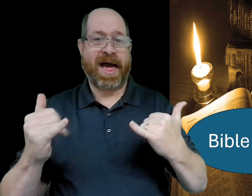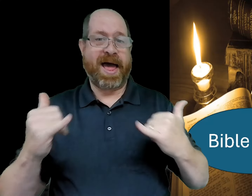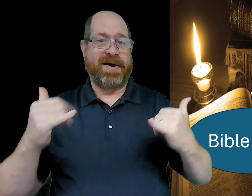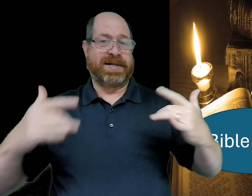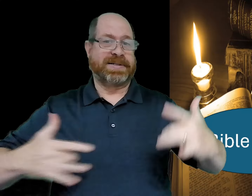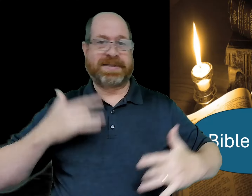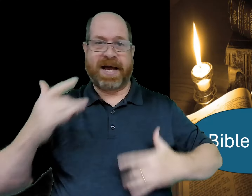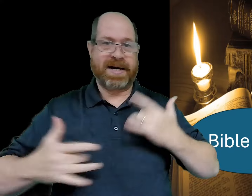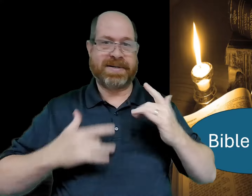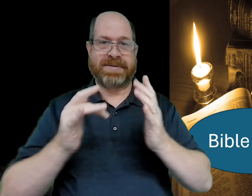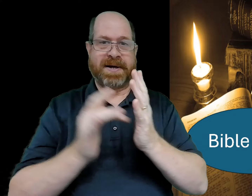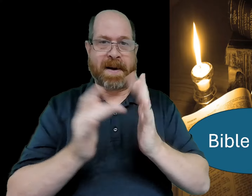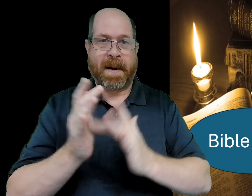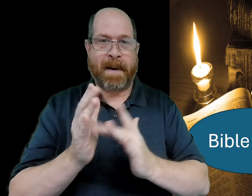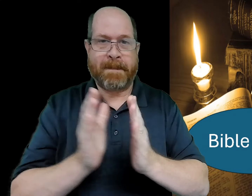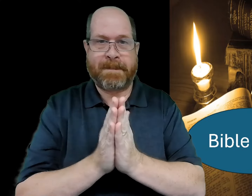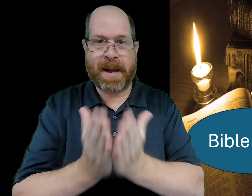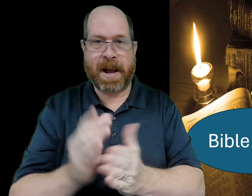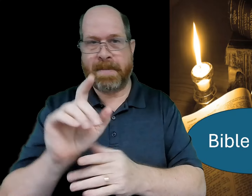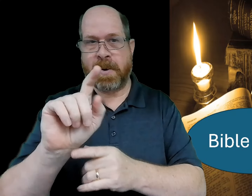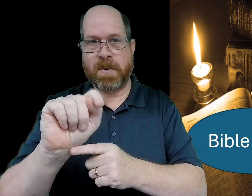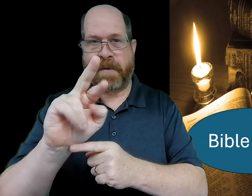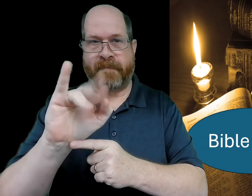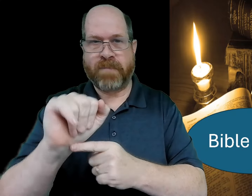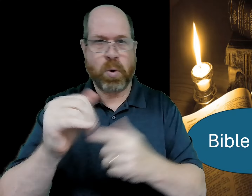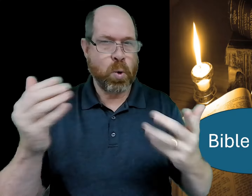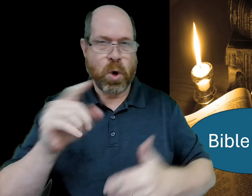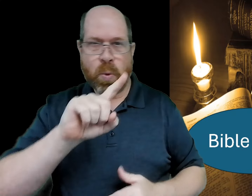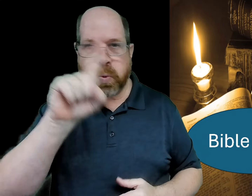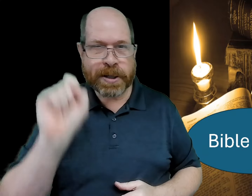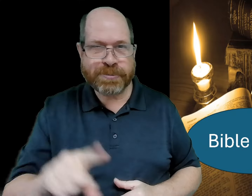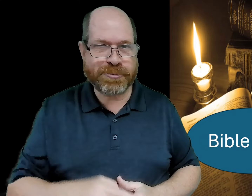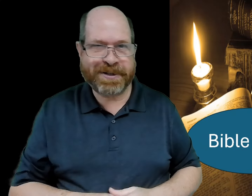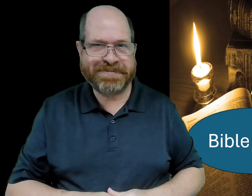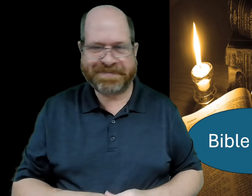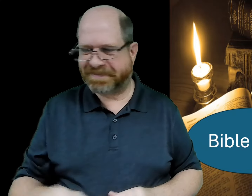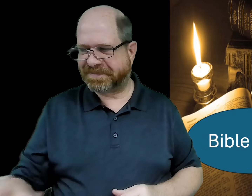So now it's Bible trivia time. What's our question?